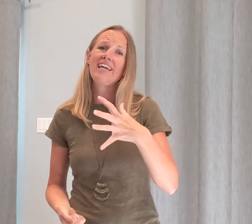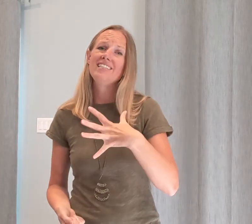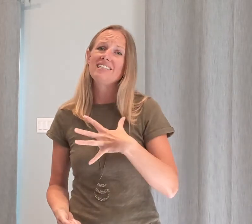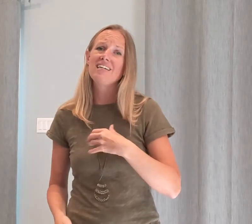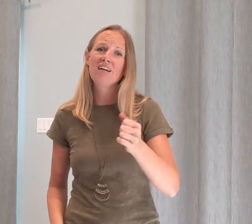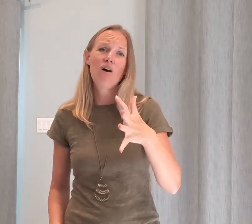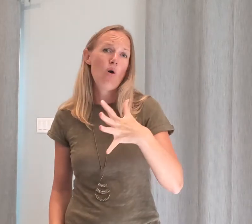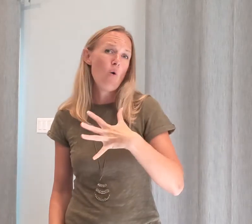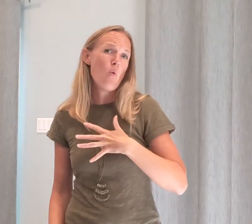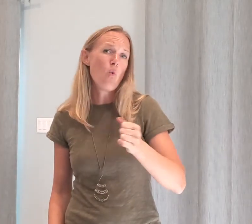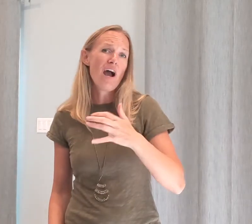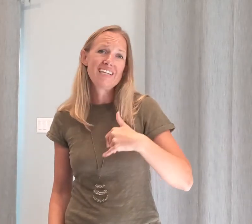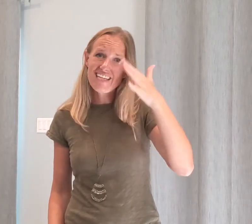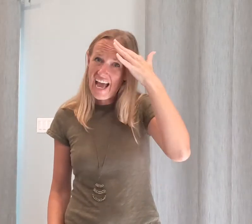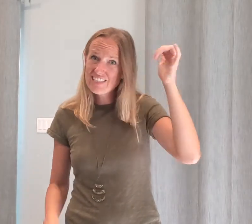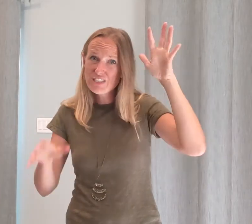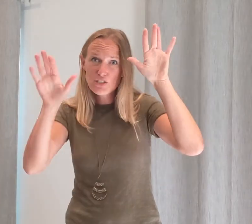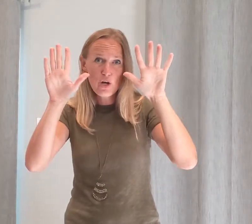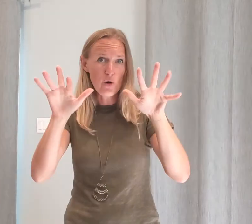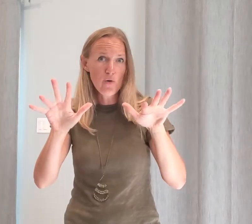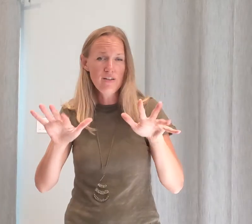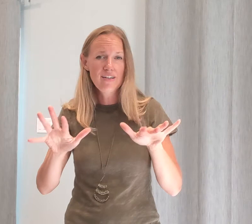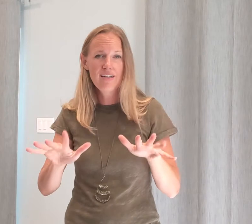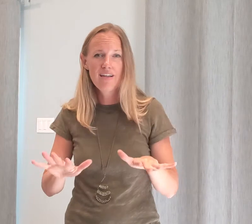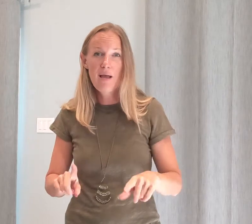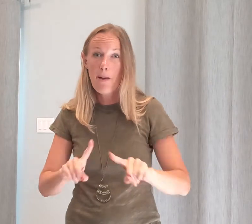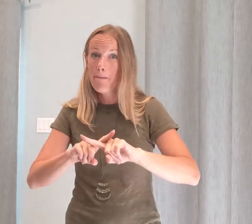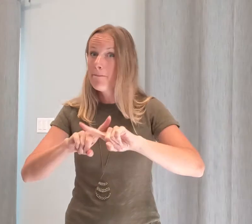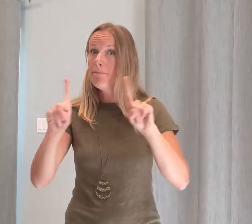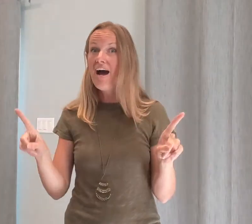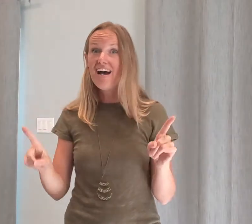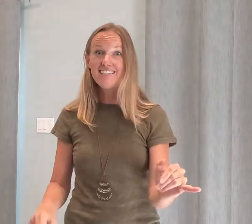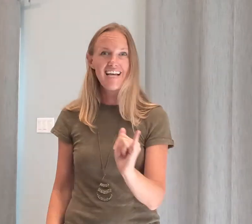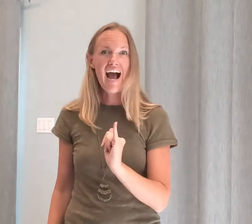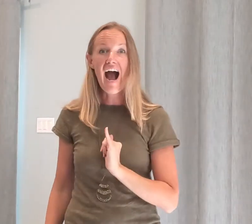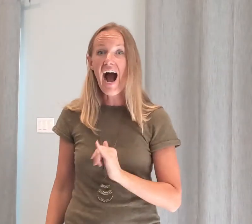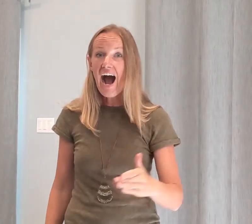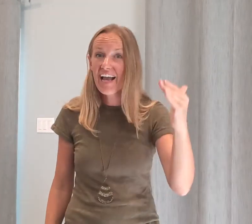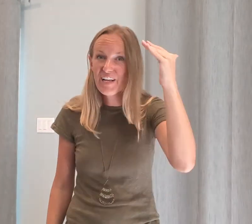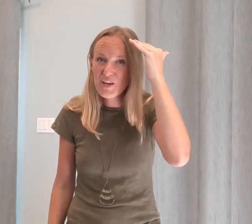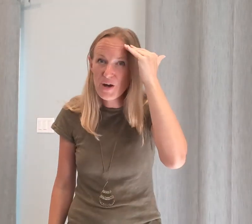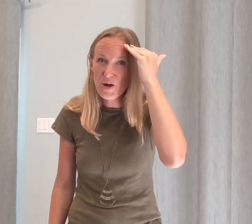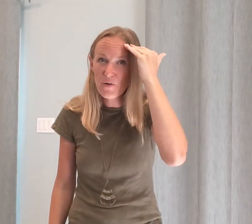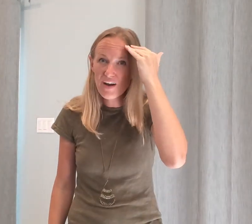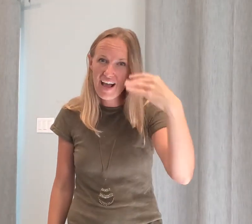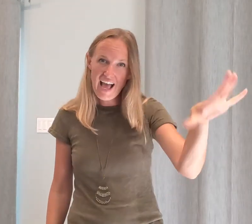white, white as snow, but I know